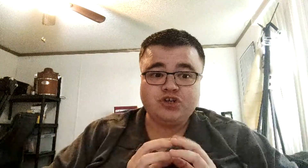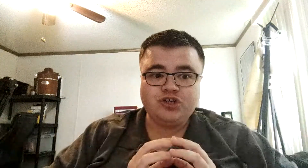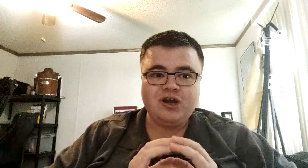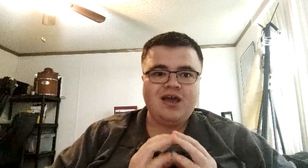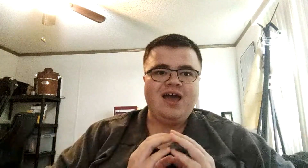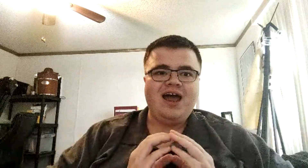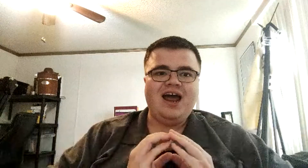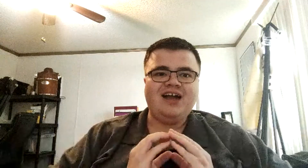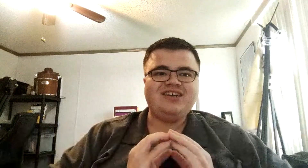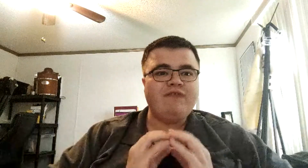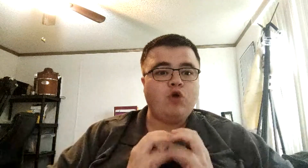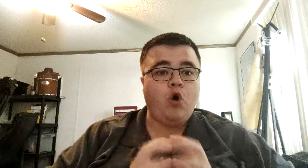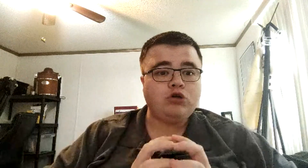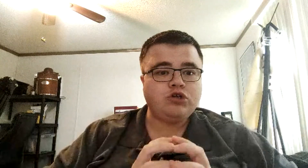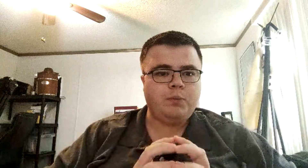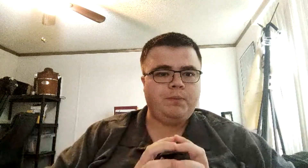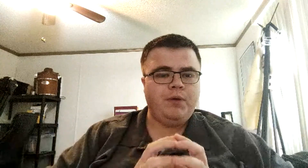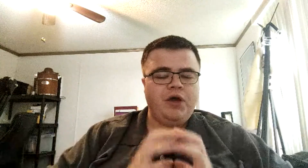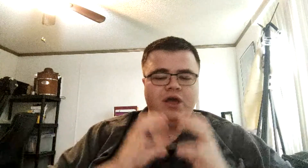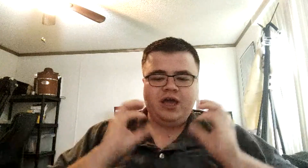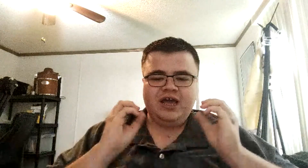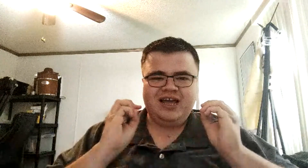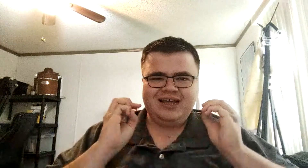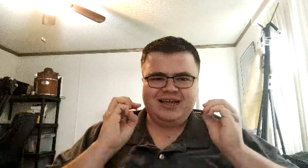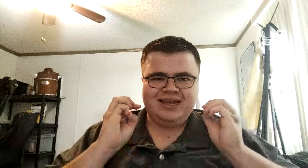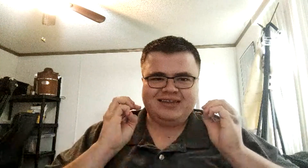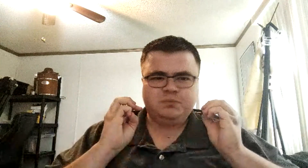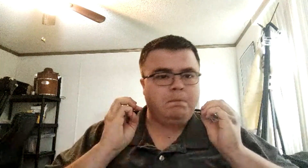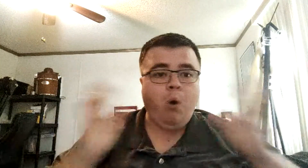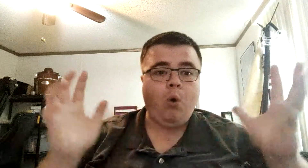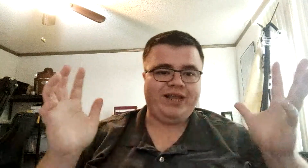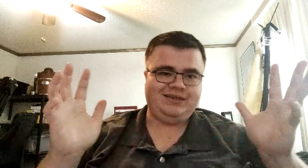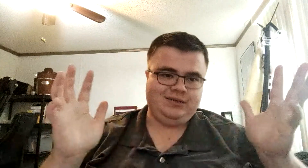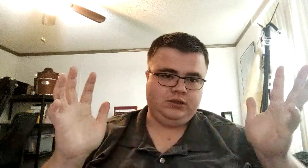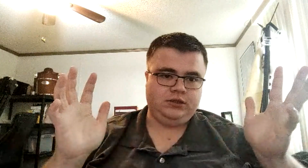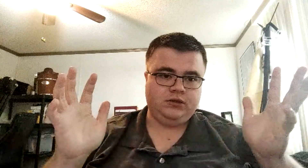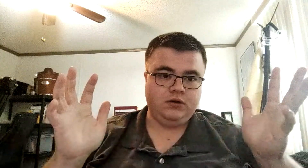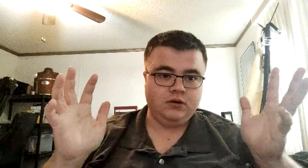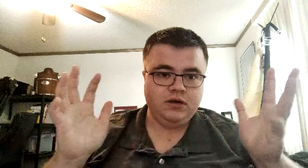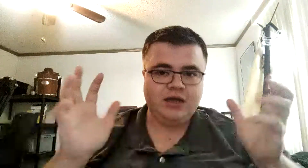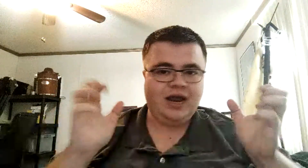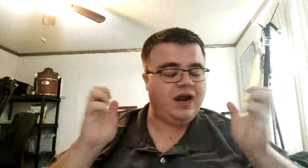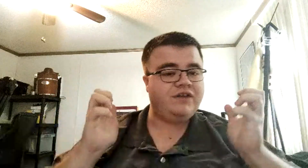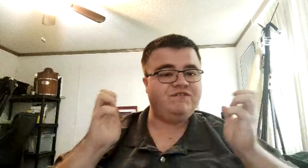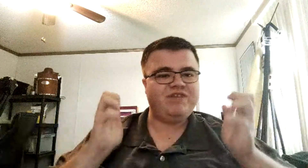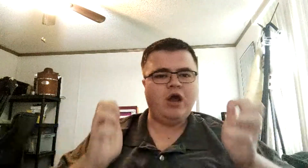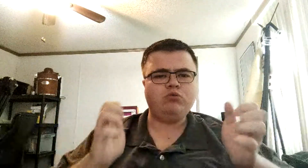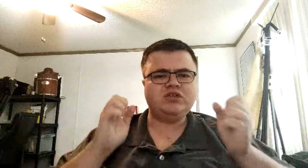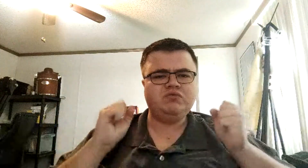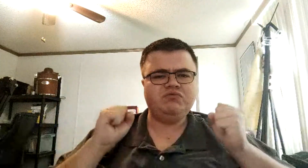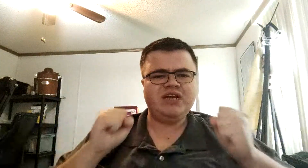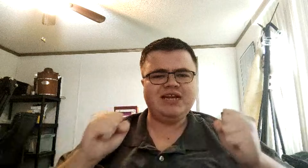marriage. That culture is pointless. And he felt it was